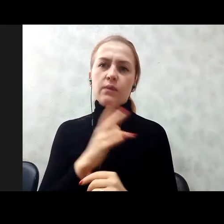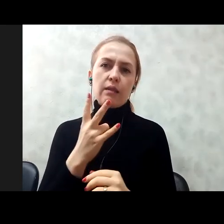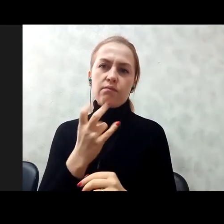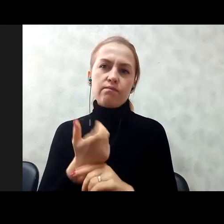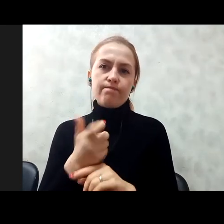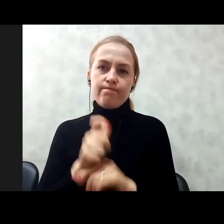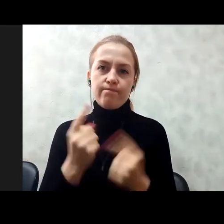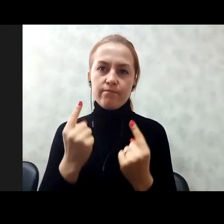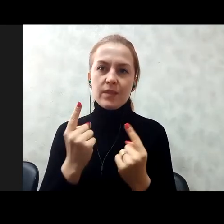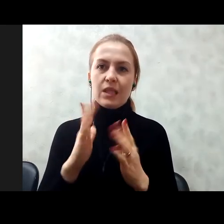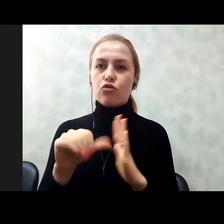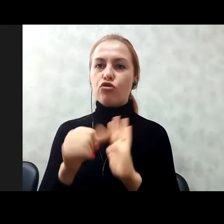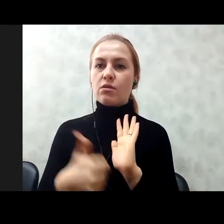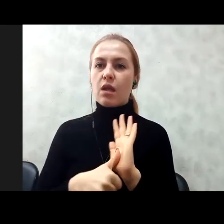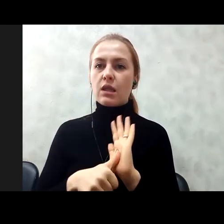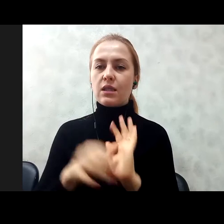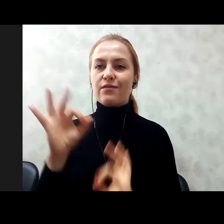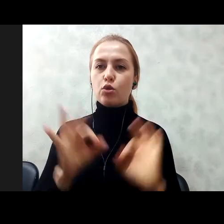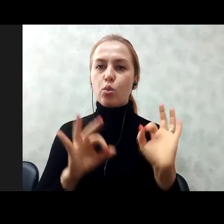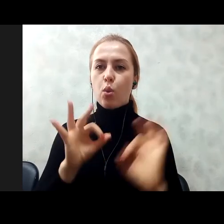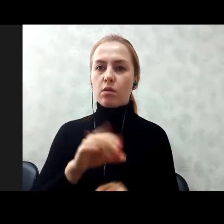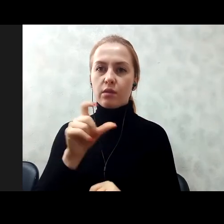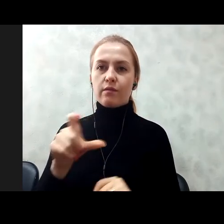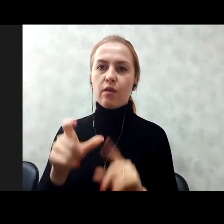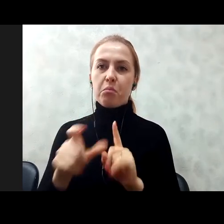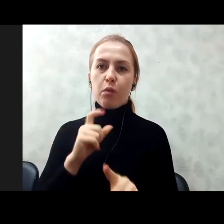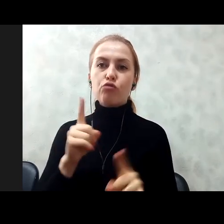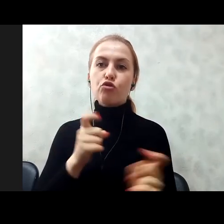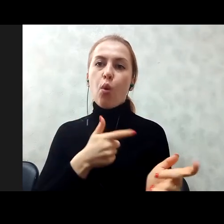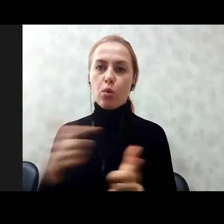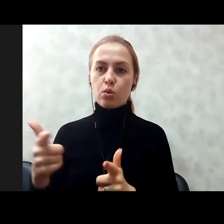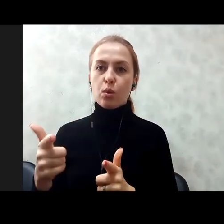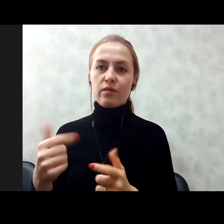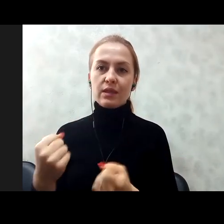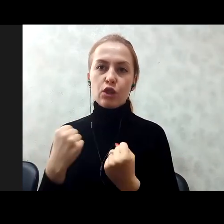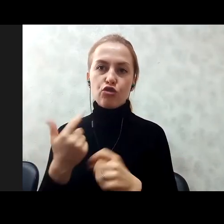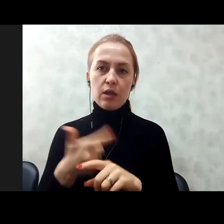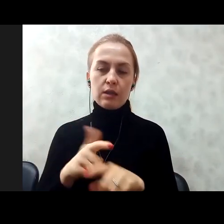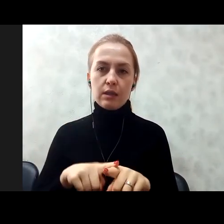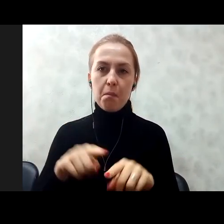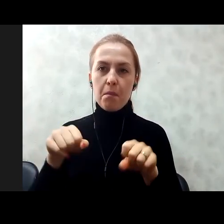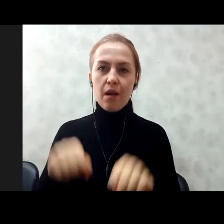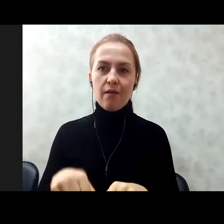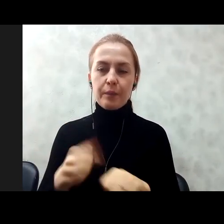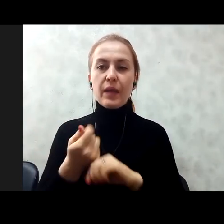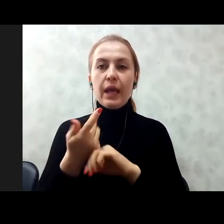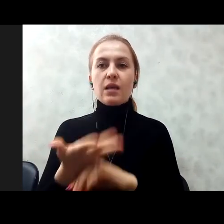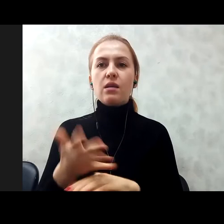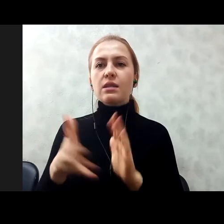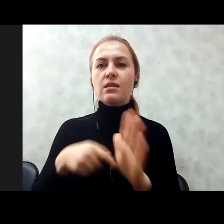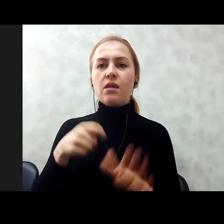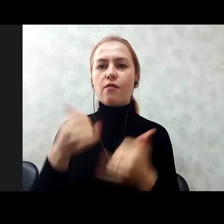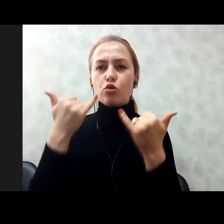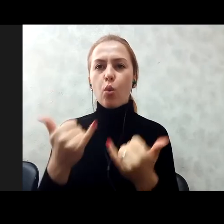to the national police, only 16% of the respondents then had said that they were